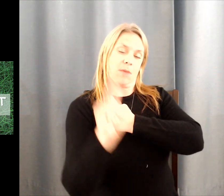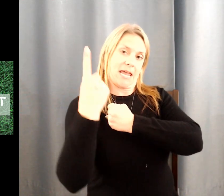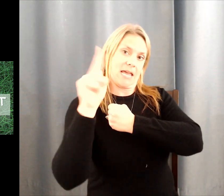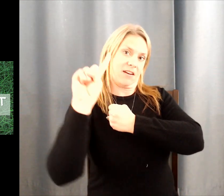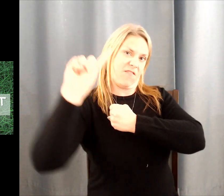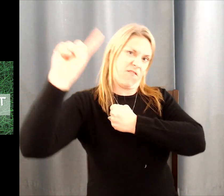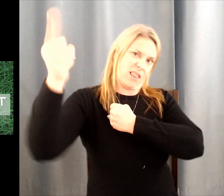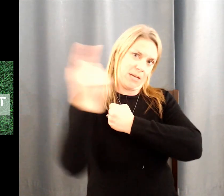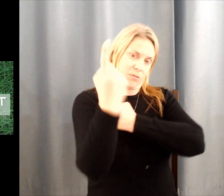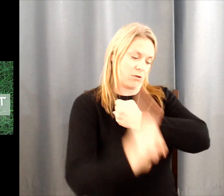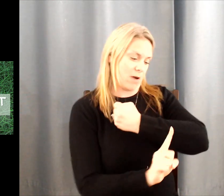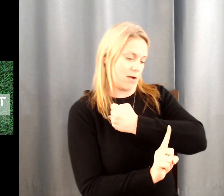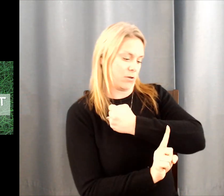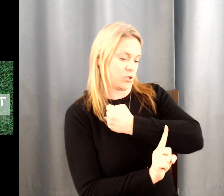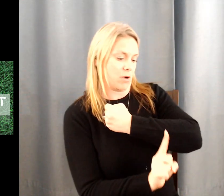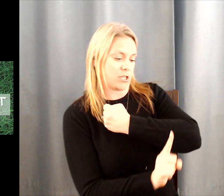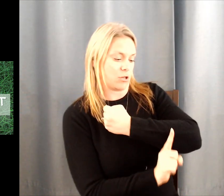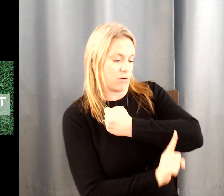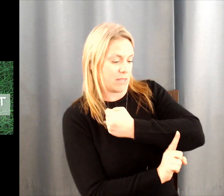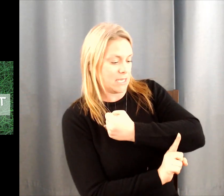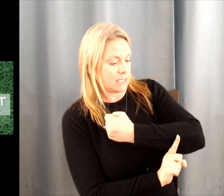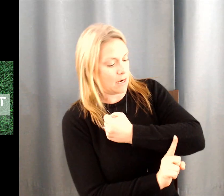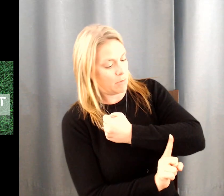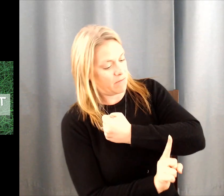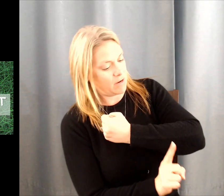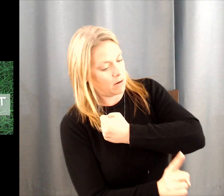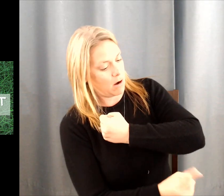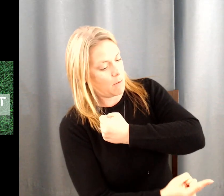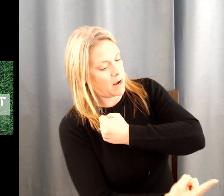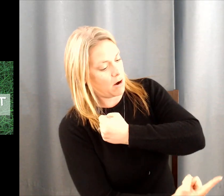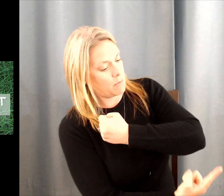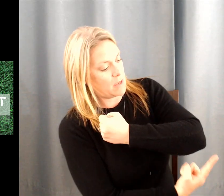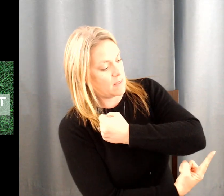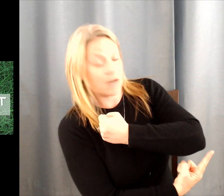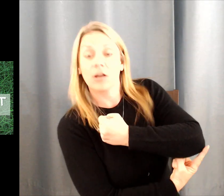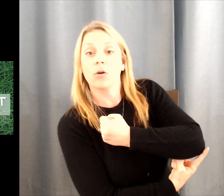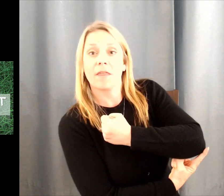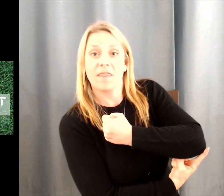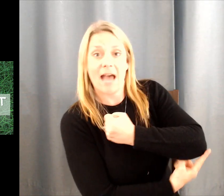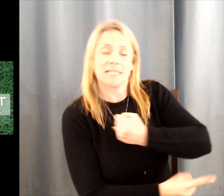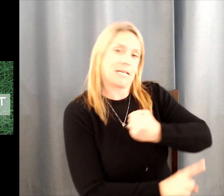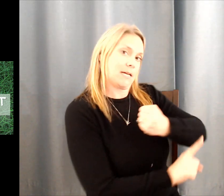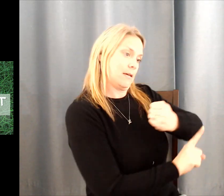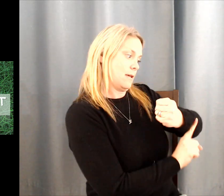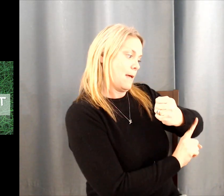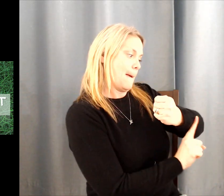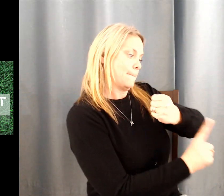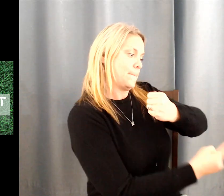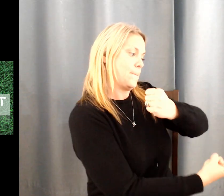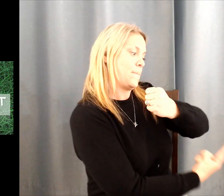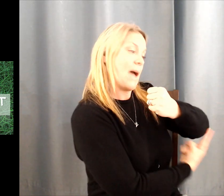hand flips around. So I start with this side of my finger on my arm, and then I go with that side.